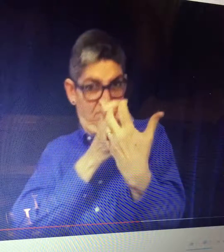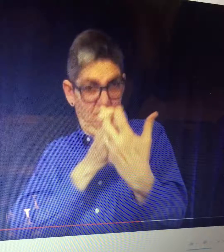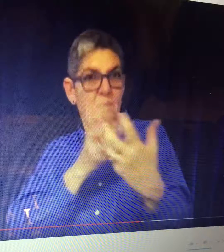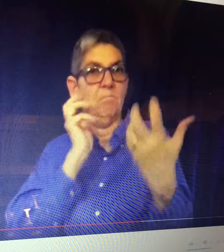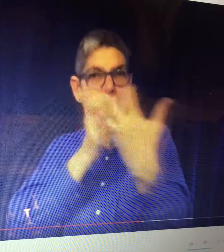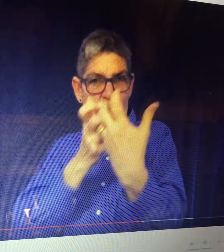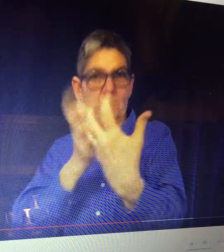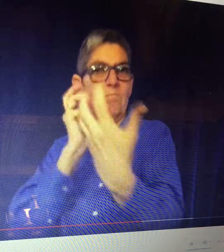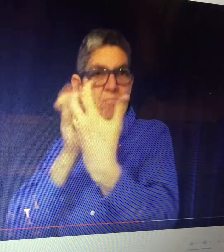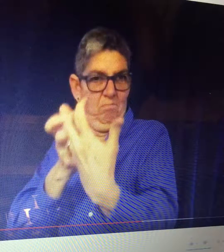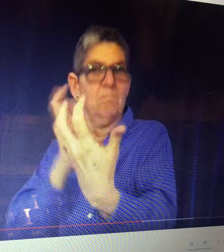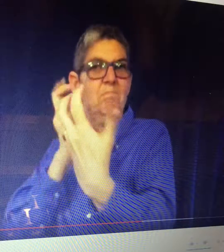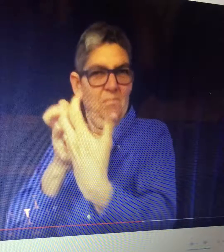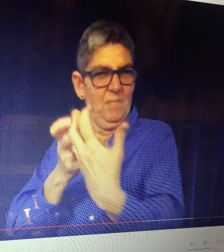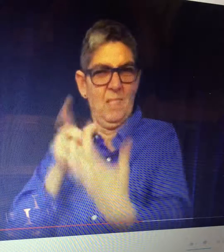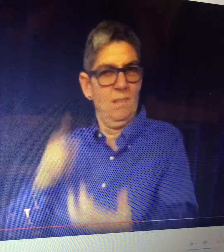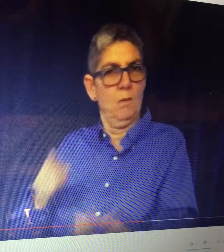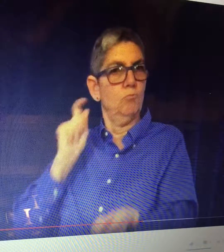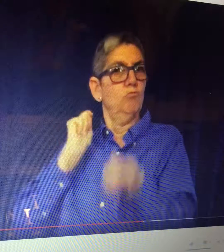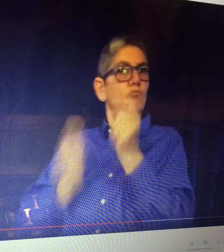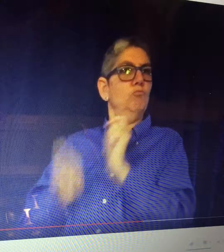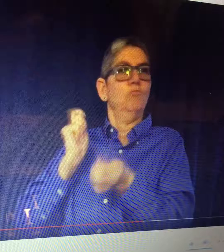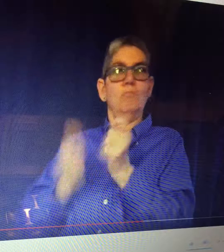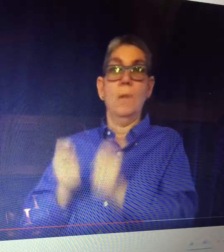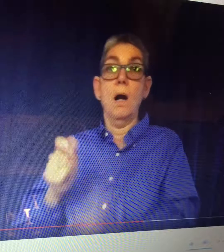practice, and you can see them come together.